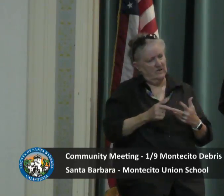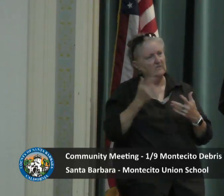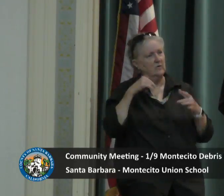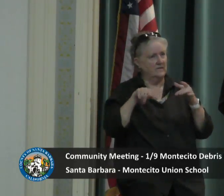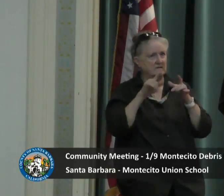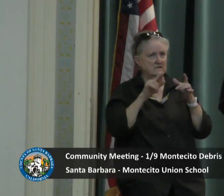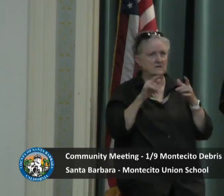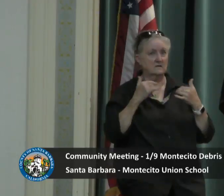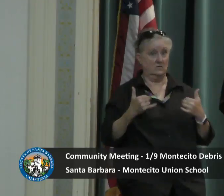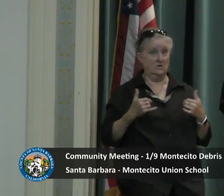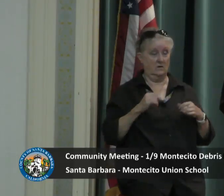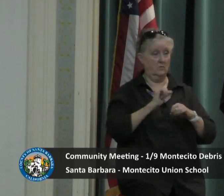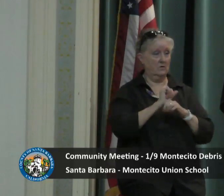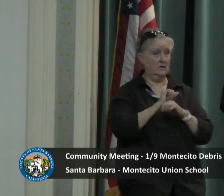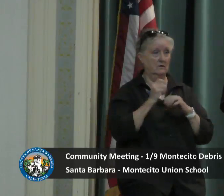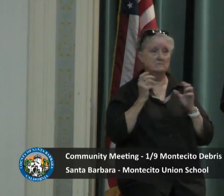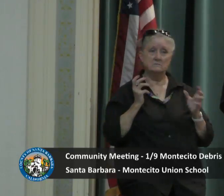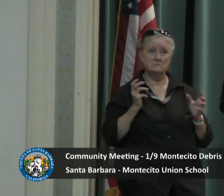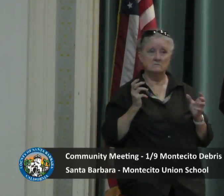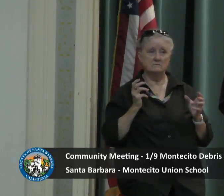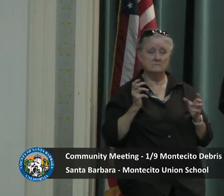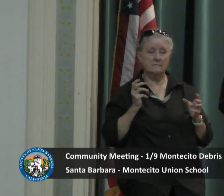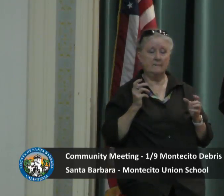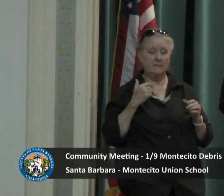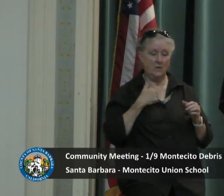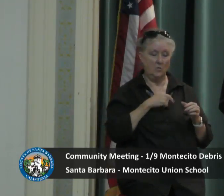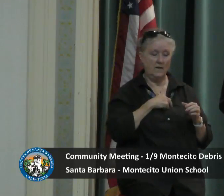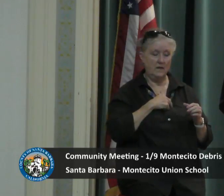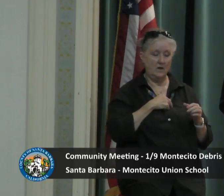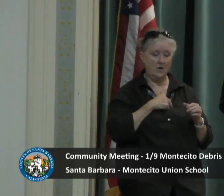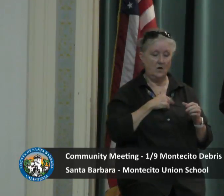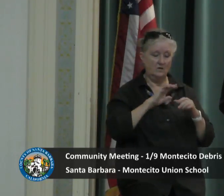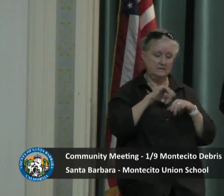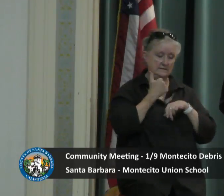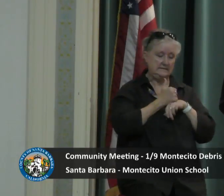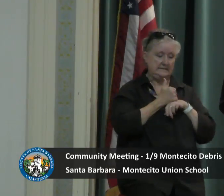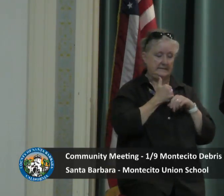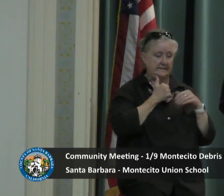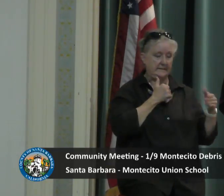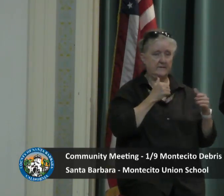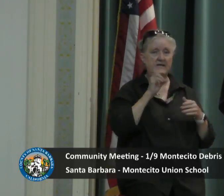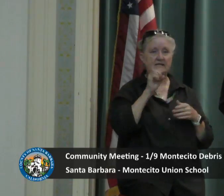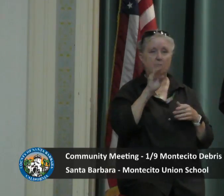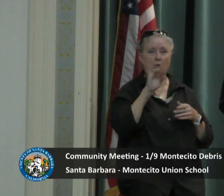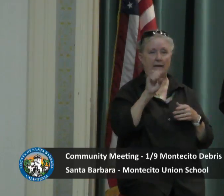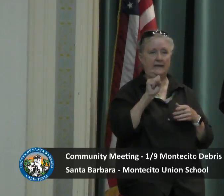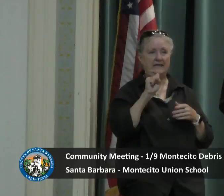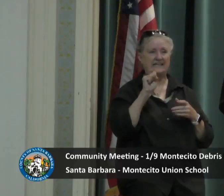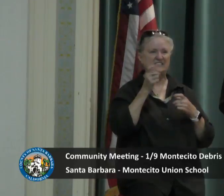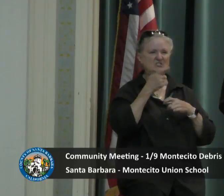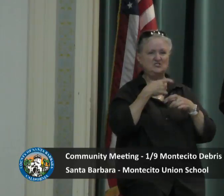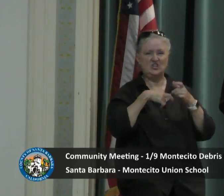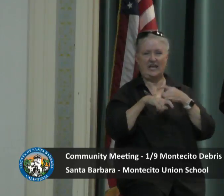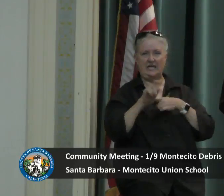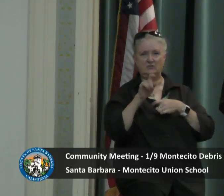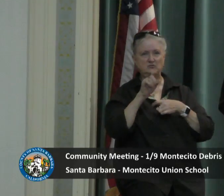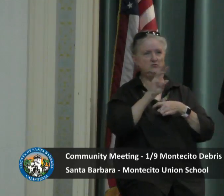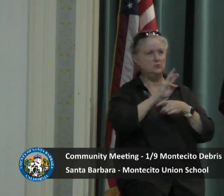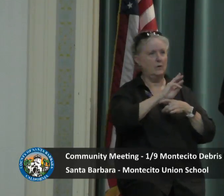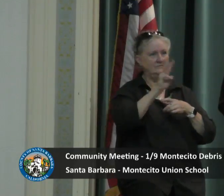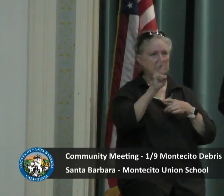what we are currently working on. We are rolling out a debris exchange website. You will hear